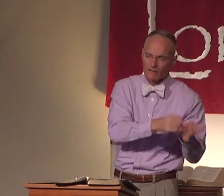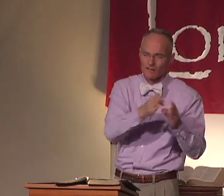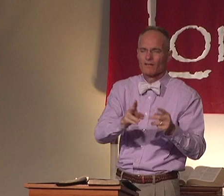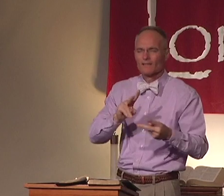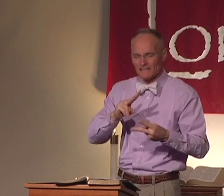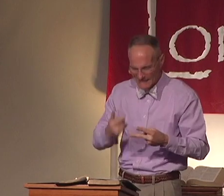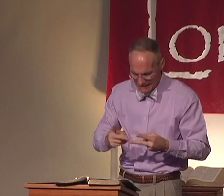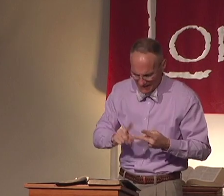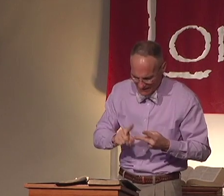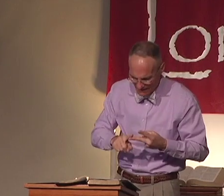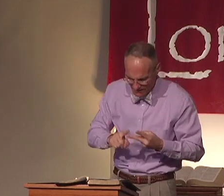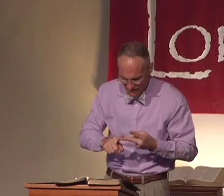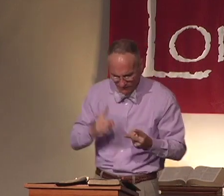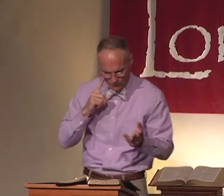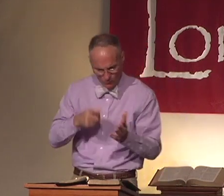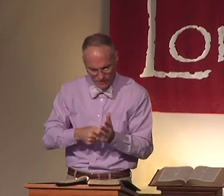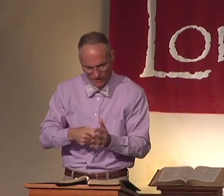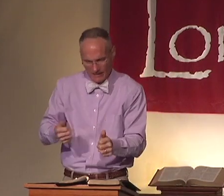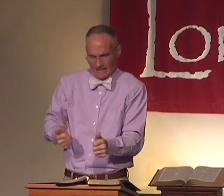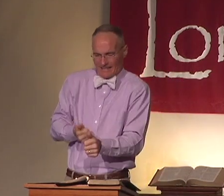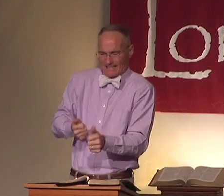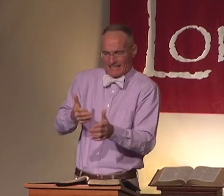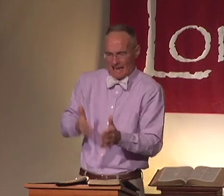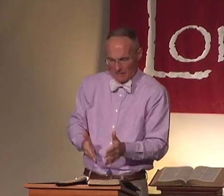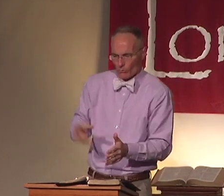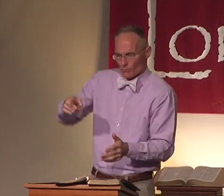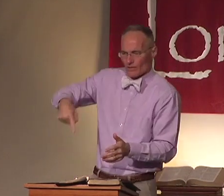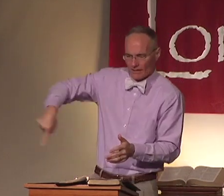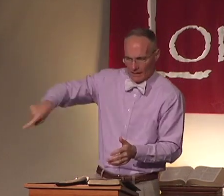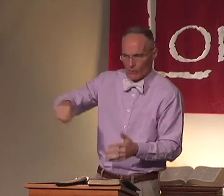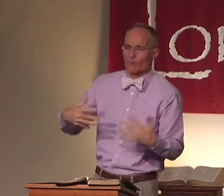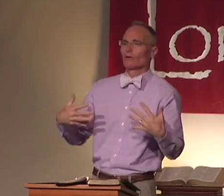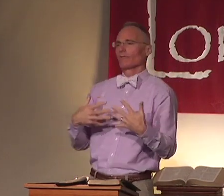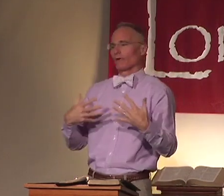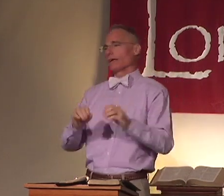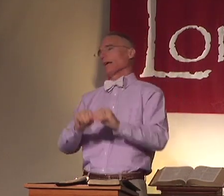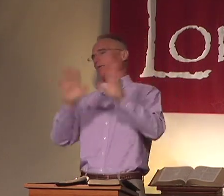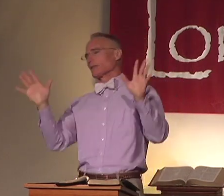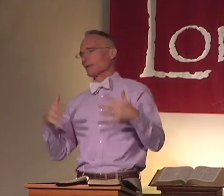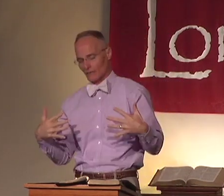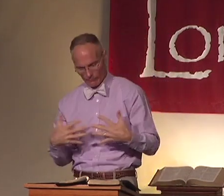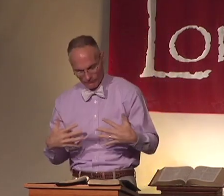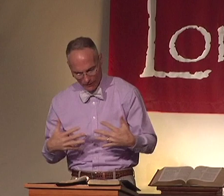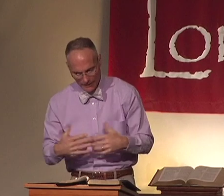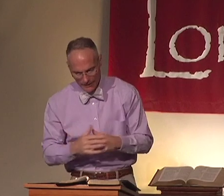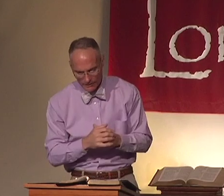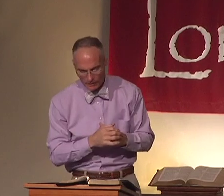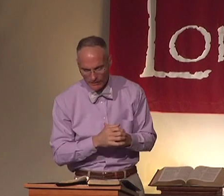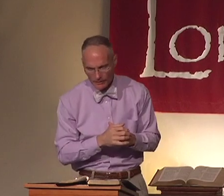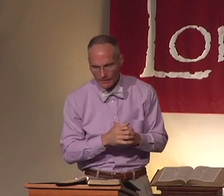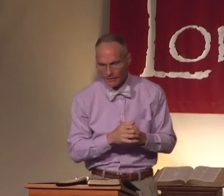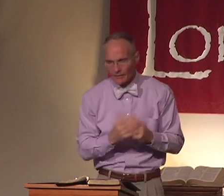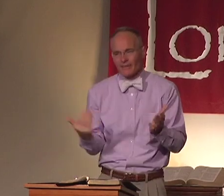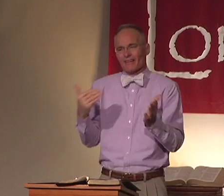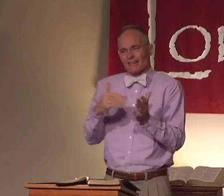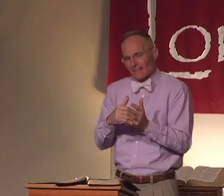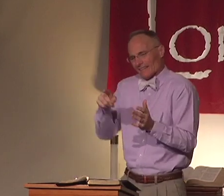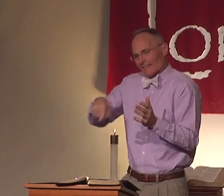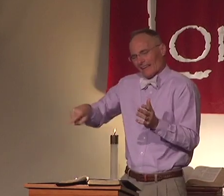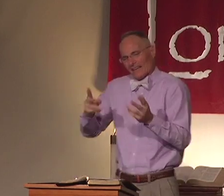So the door was locked. And secondly, if you notice, the disciples that were there were afraid, obviously. But